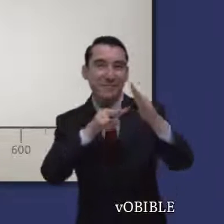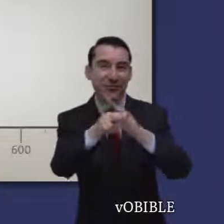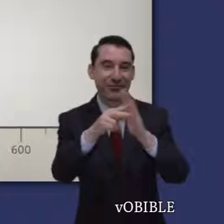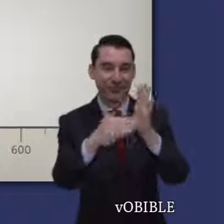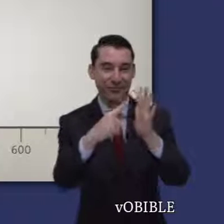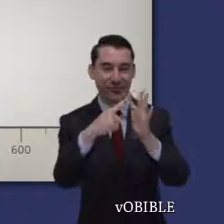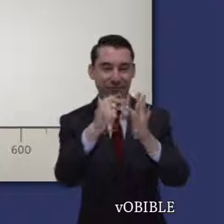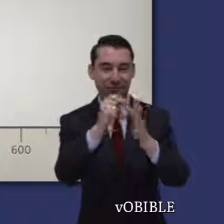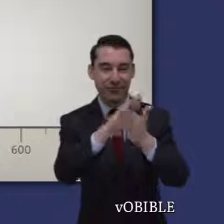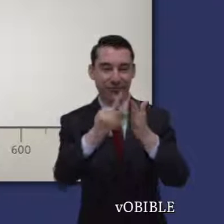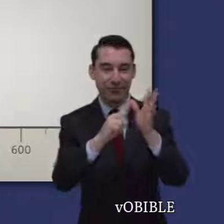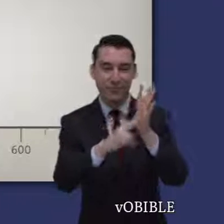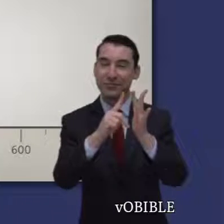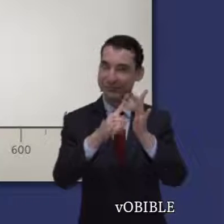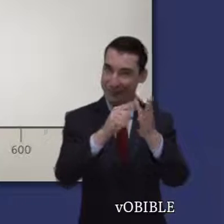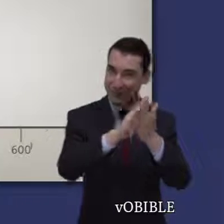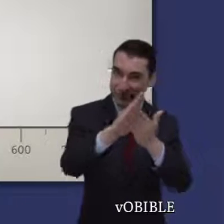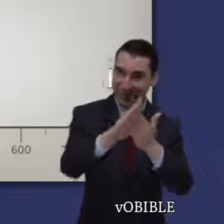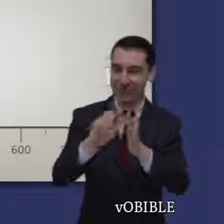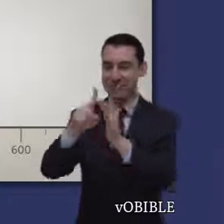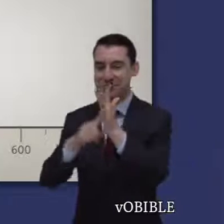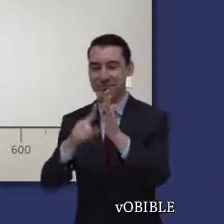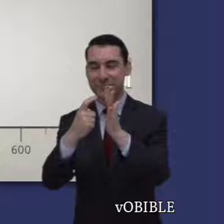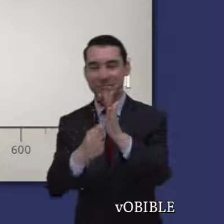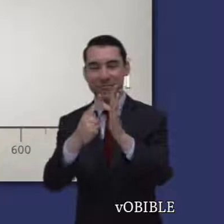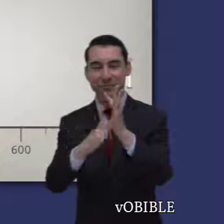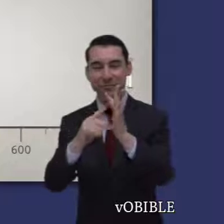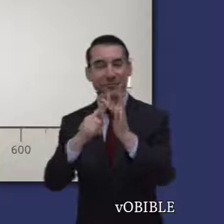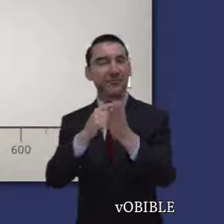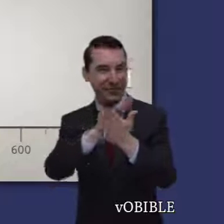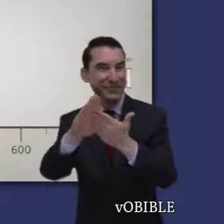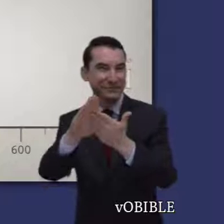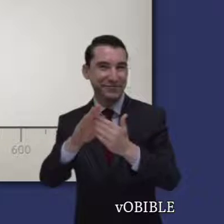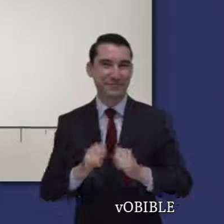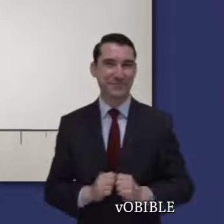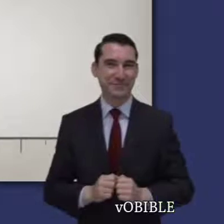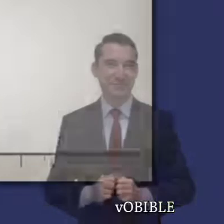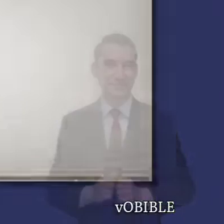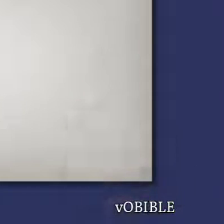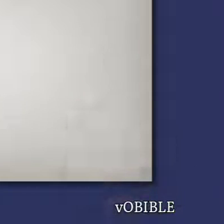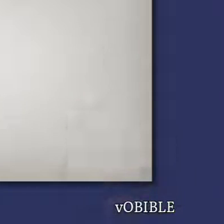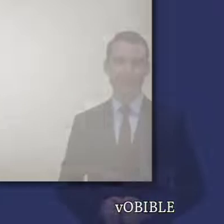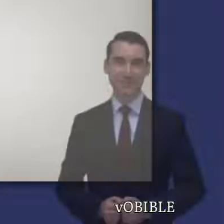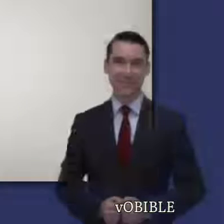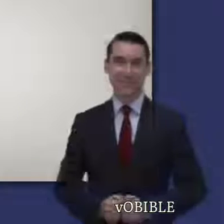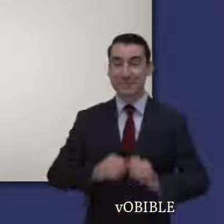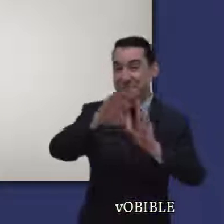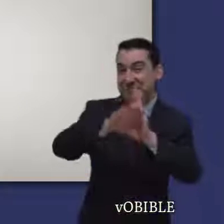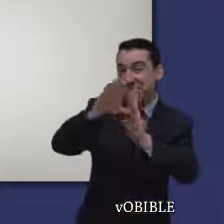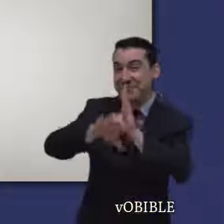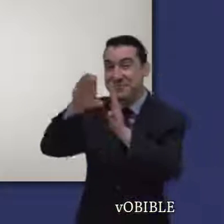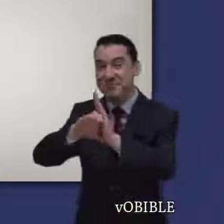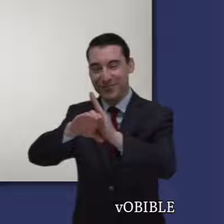Nahum was a contemporary of the prophets Zephaniah and Jeremiah. The book